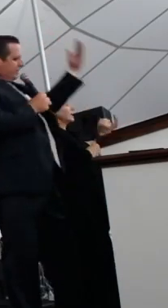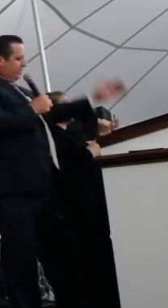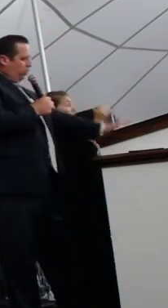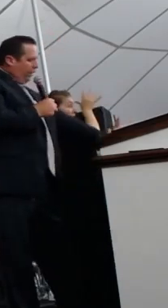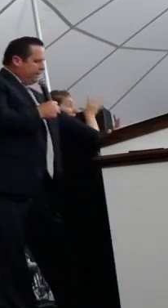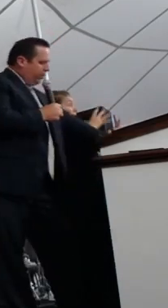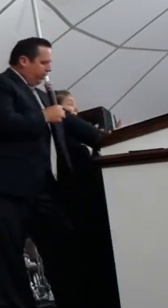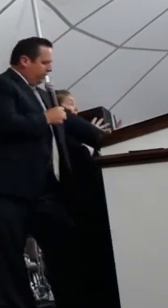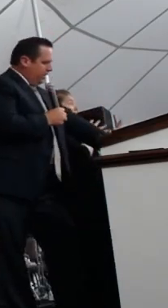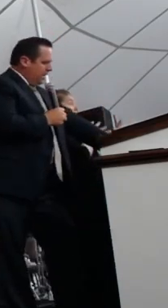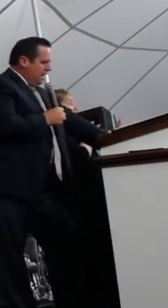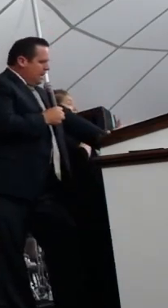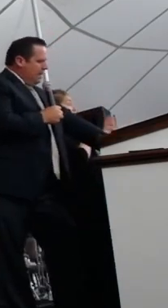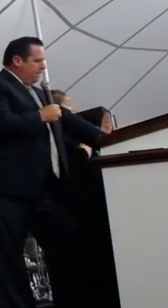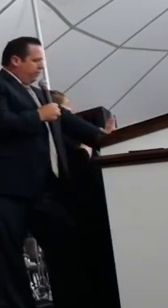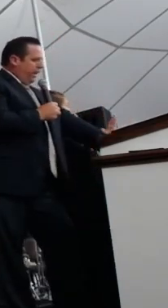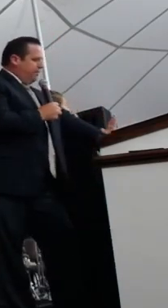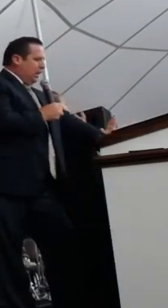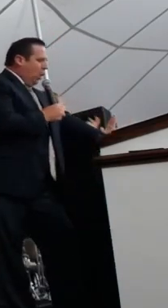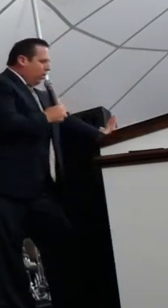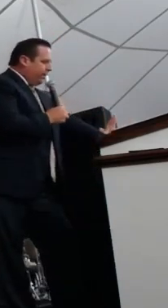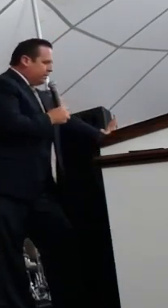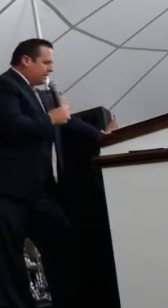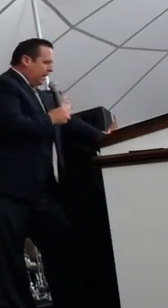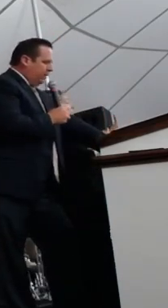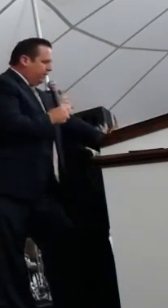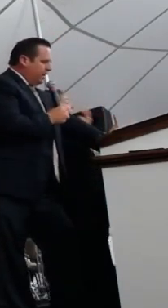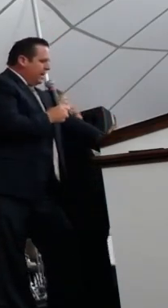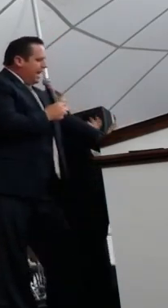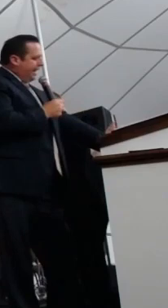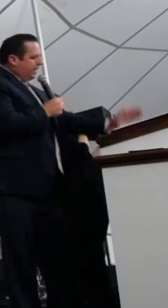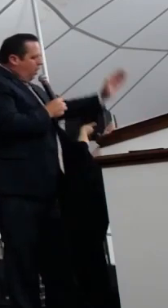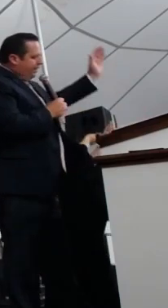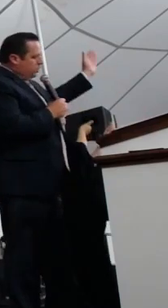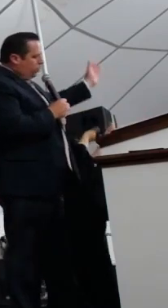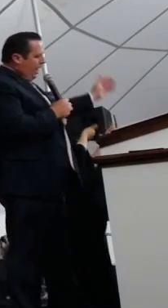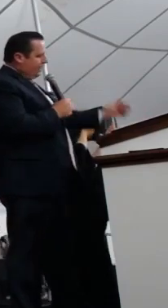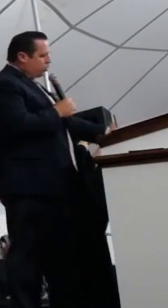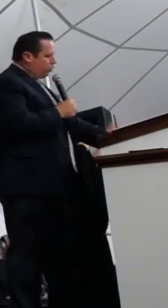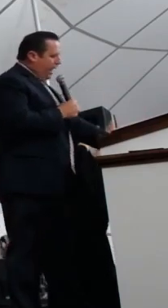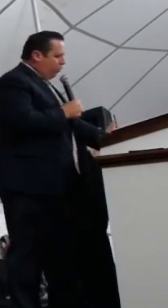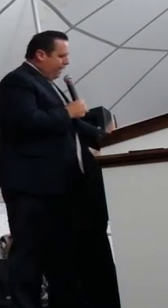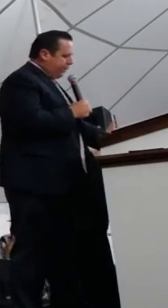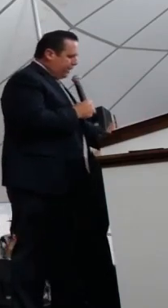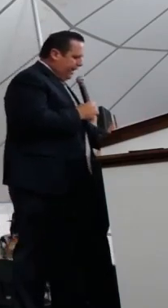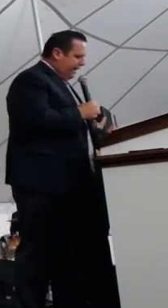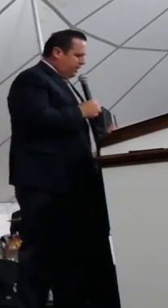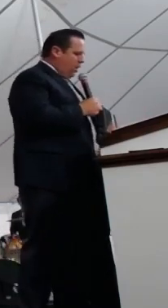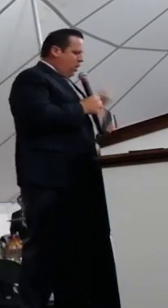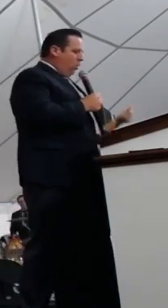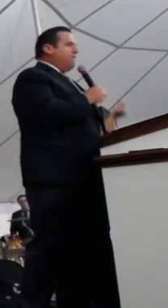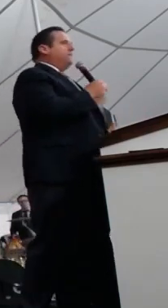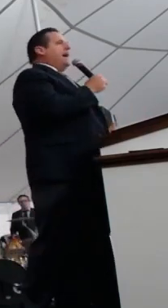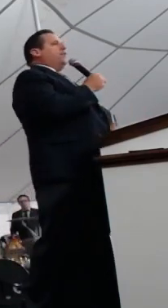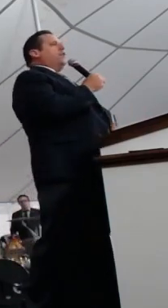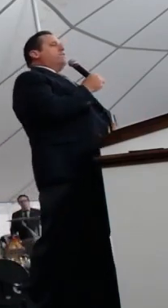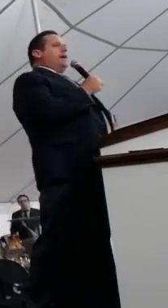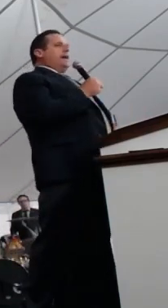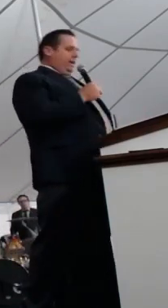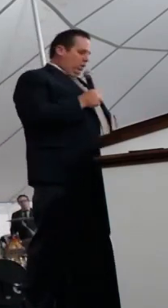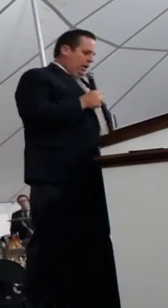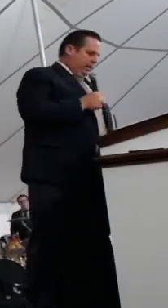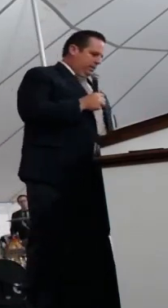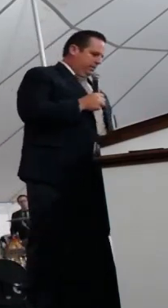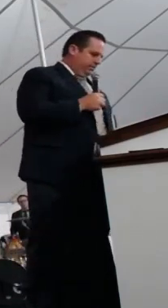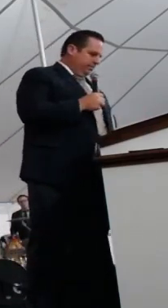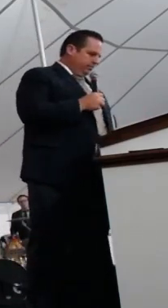that looked into a mirror. For he beholdeth himself and goeth his way and straightway forgetteth what manner of man